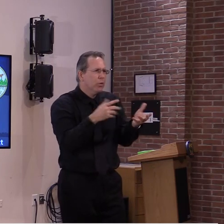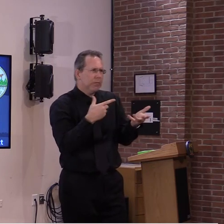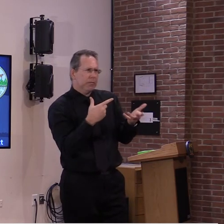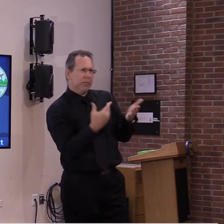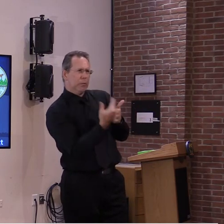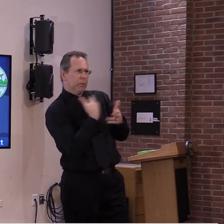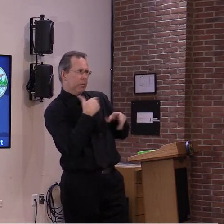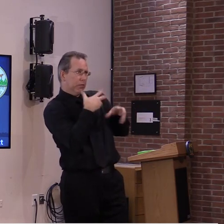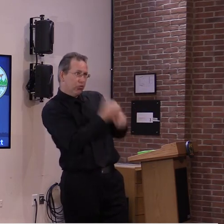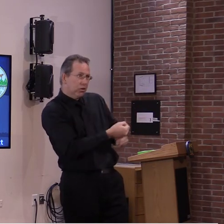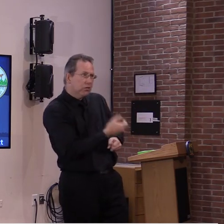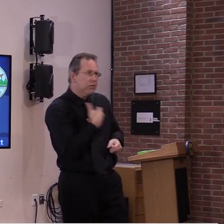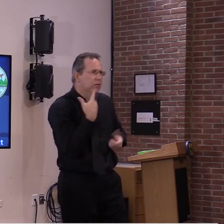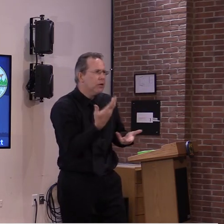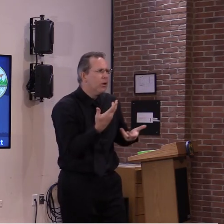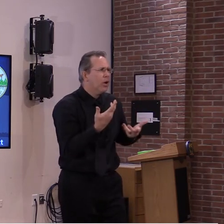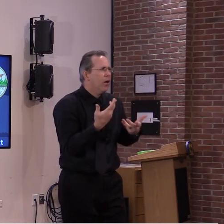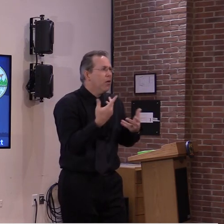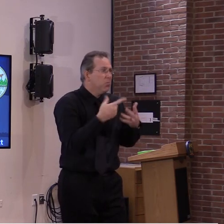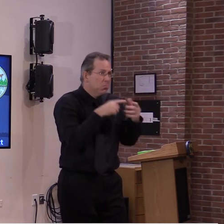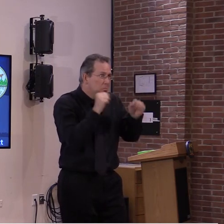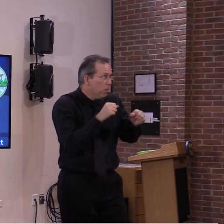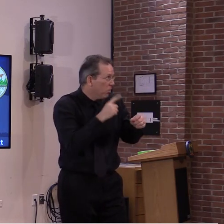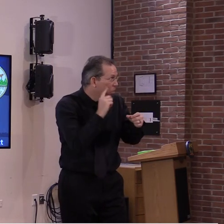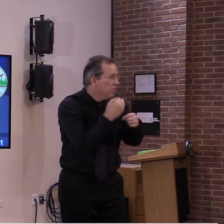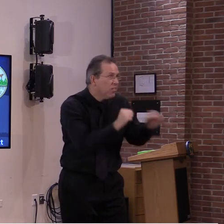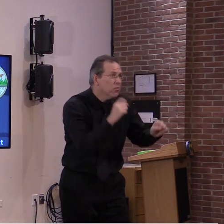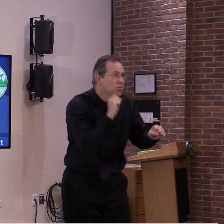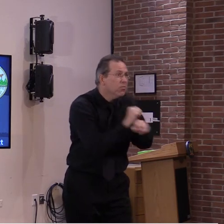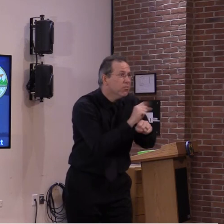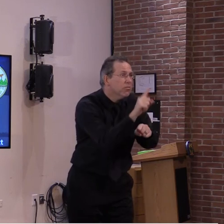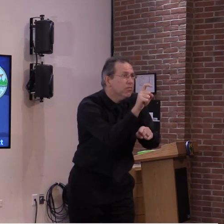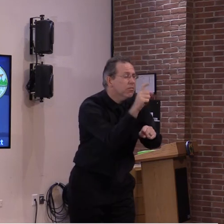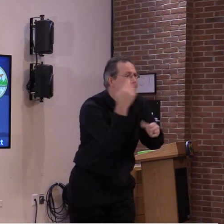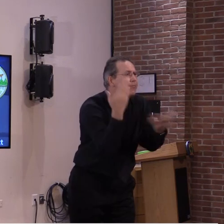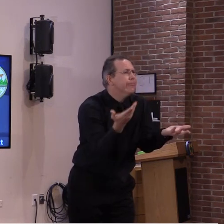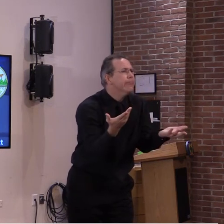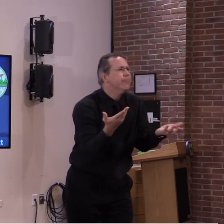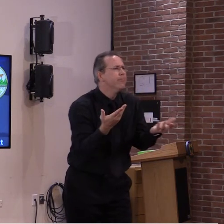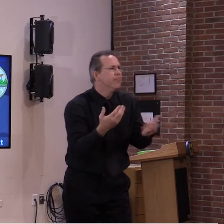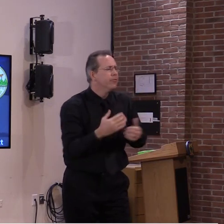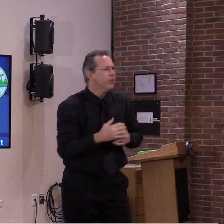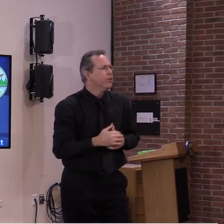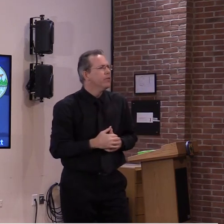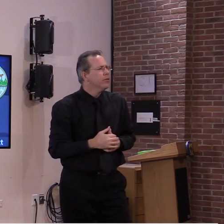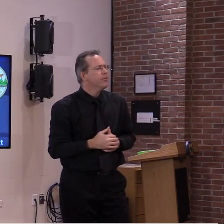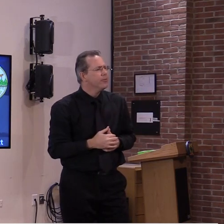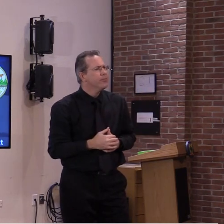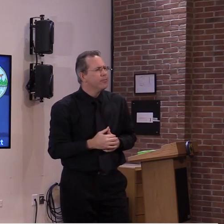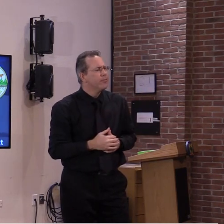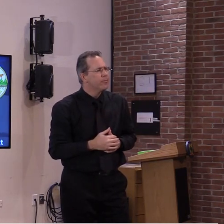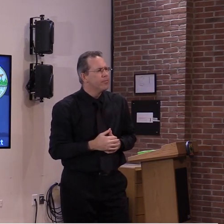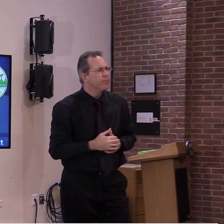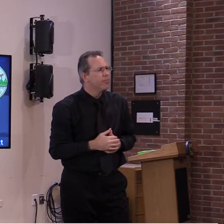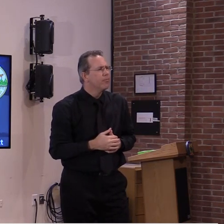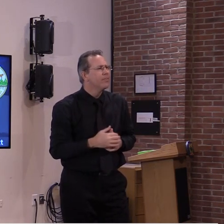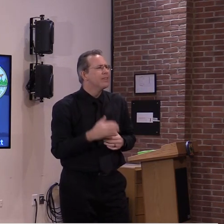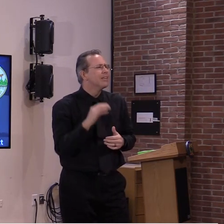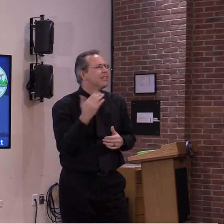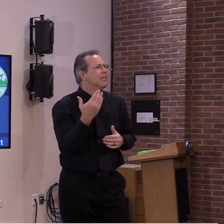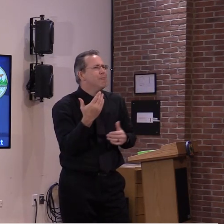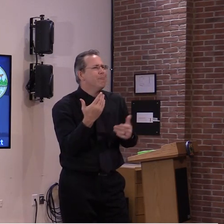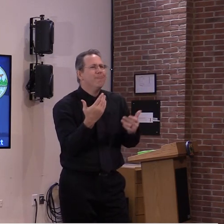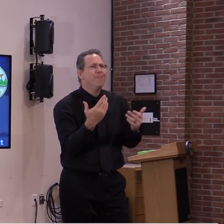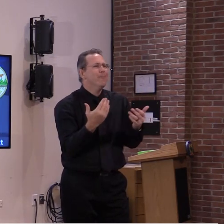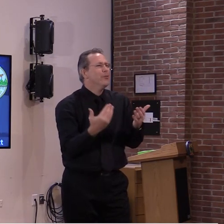can that be a viable way of vaccinating the population? Well, it turns out, though it seems new, it's actually